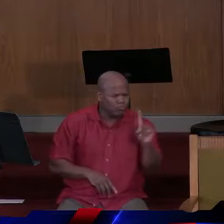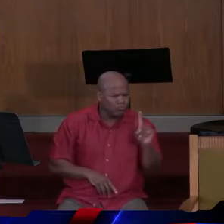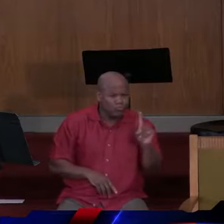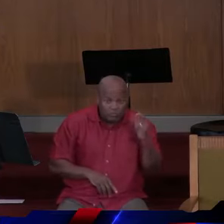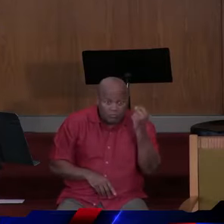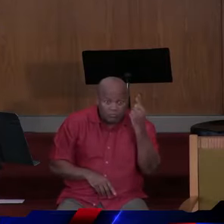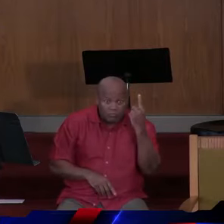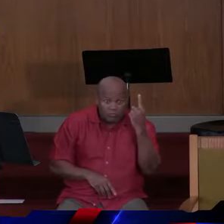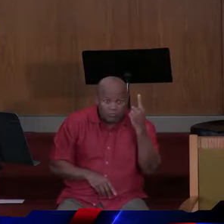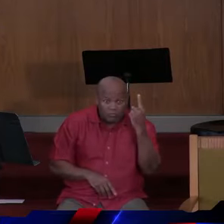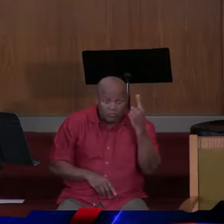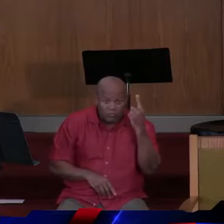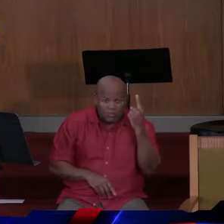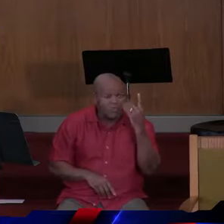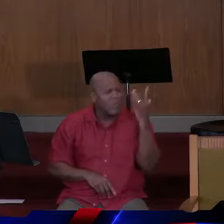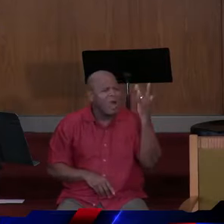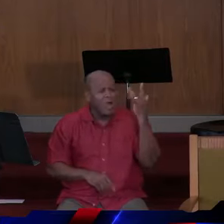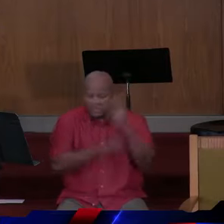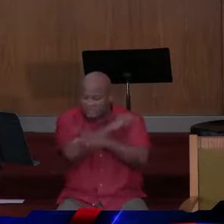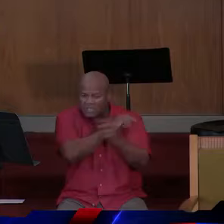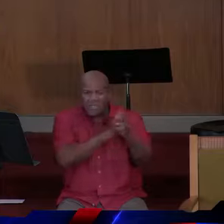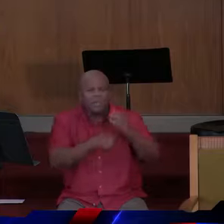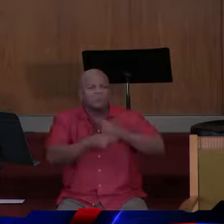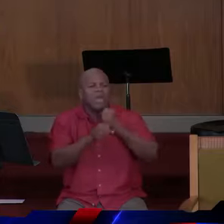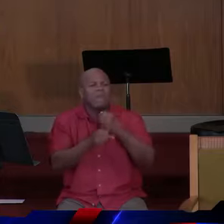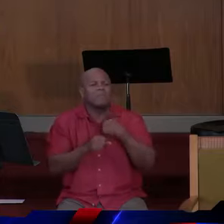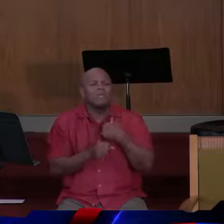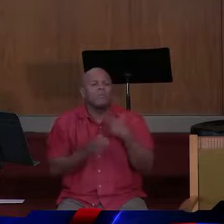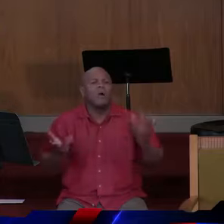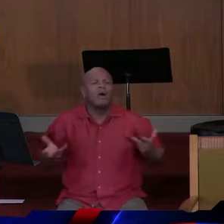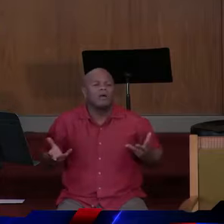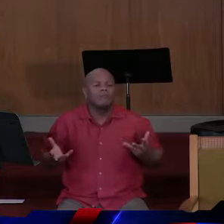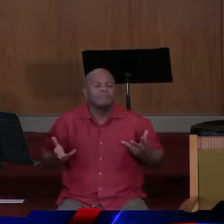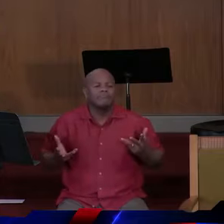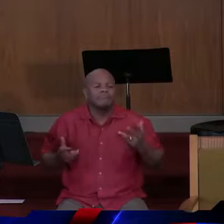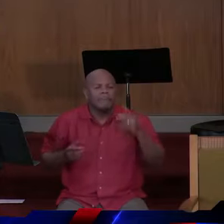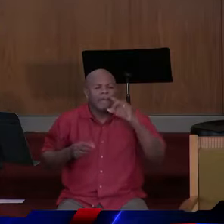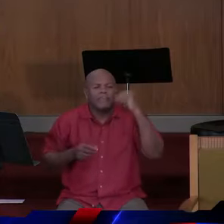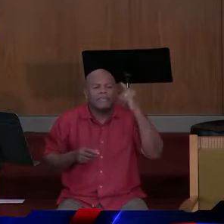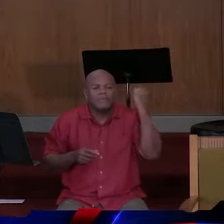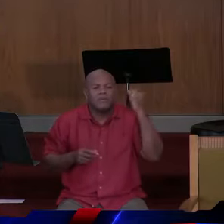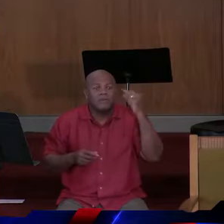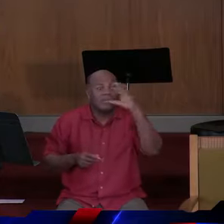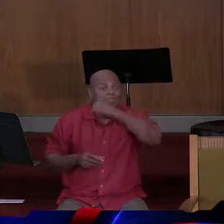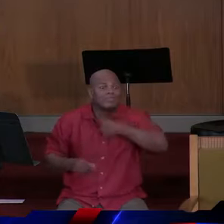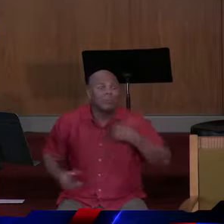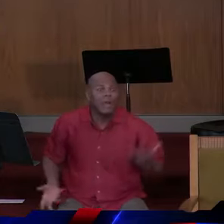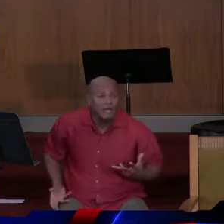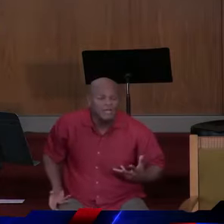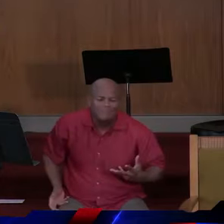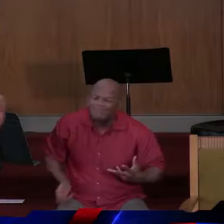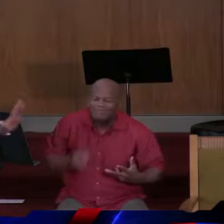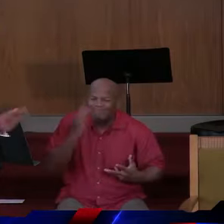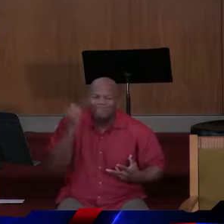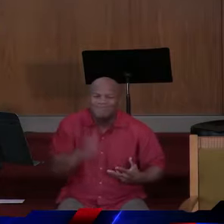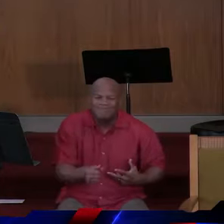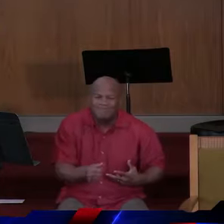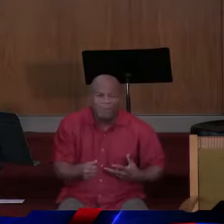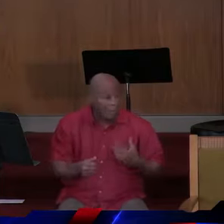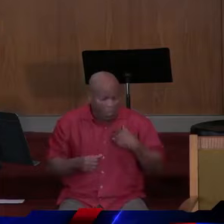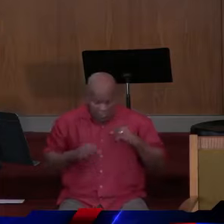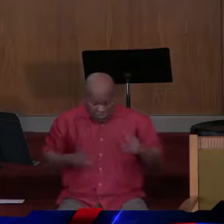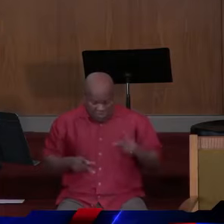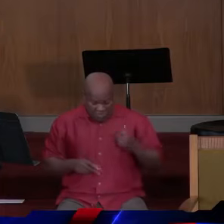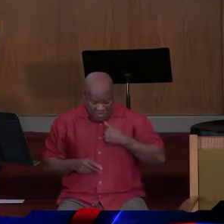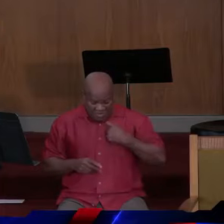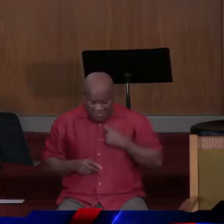You understand? Why? Because stealing makes me a thief. Guess what? I'm not a thief. I'm okay with being